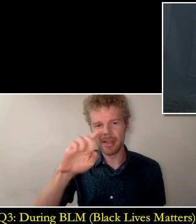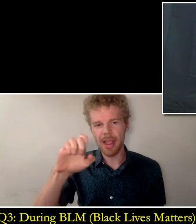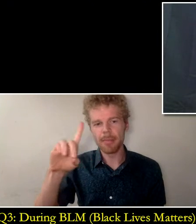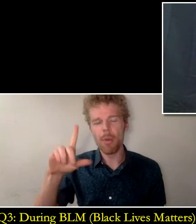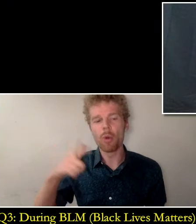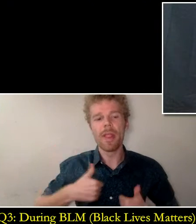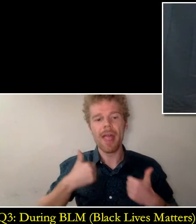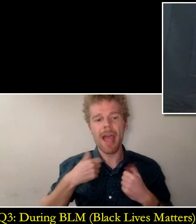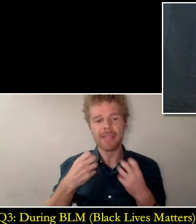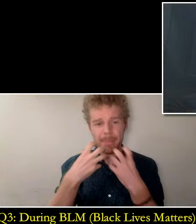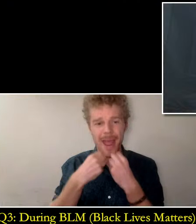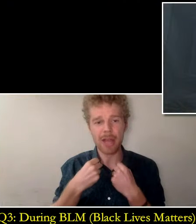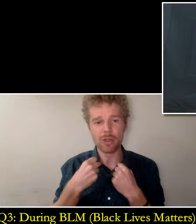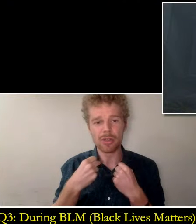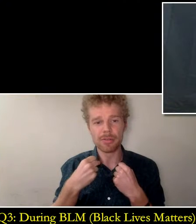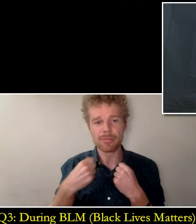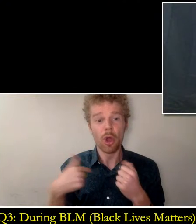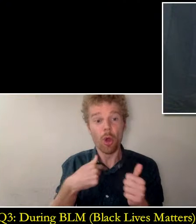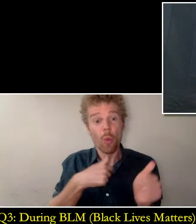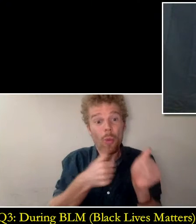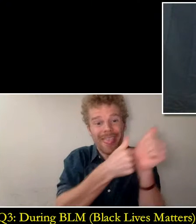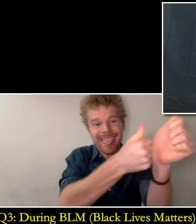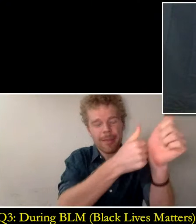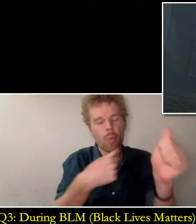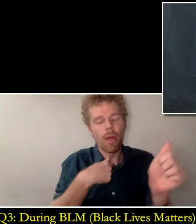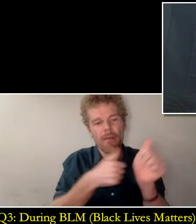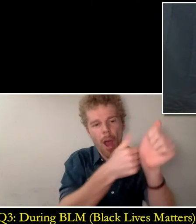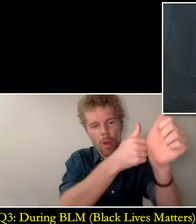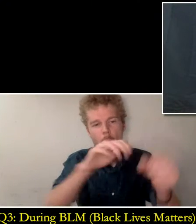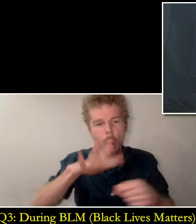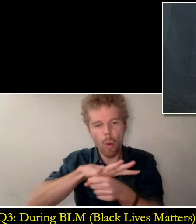wanted to be part of that.